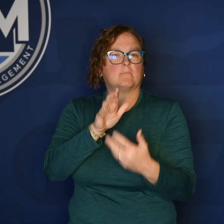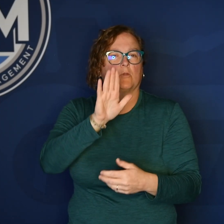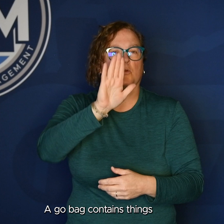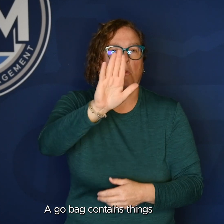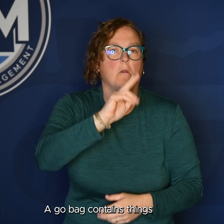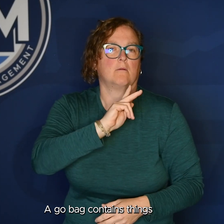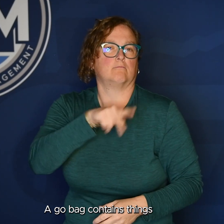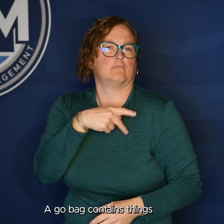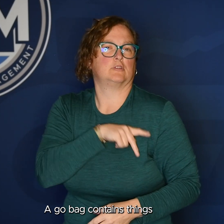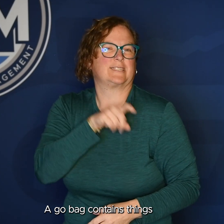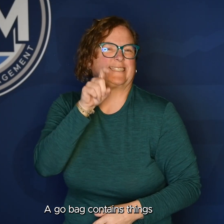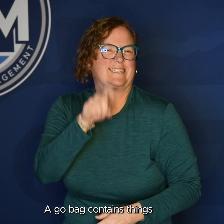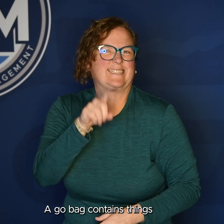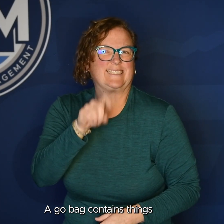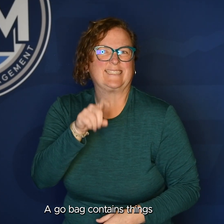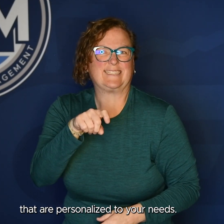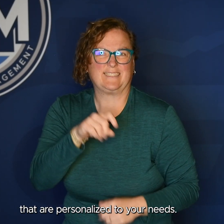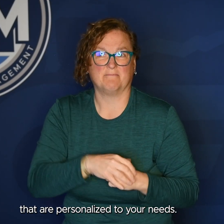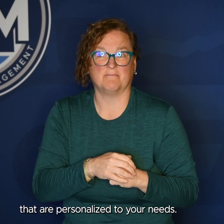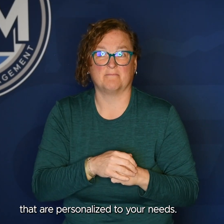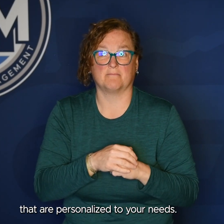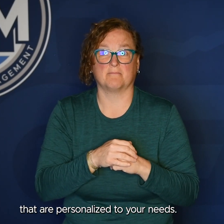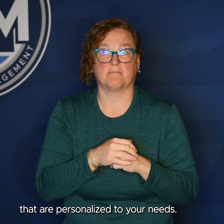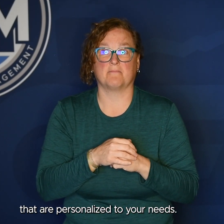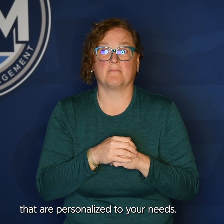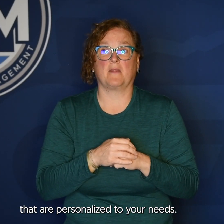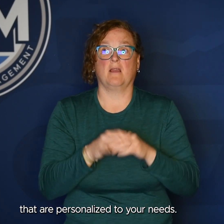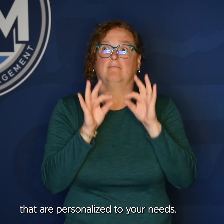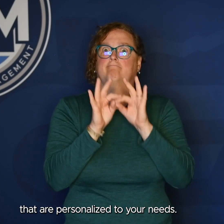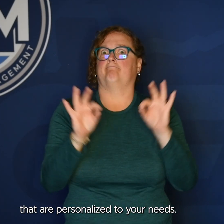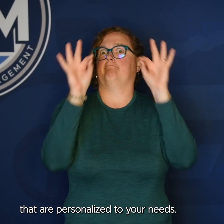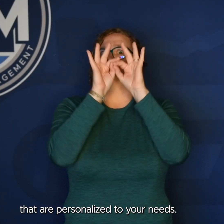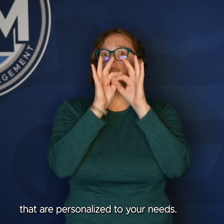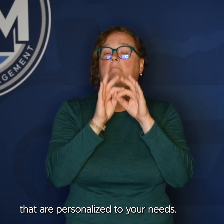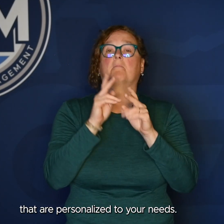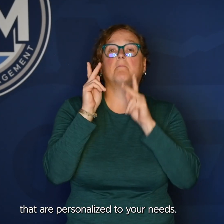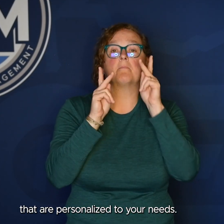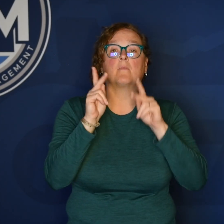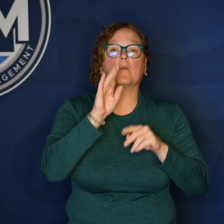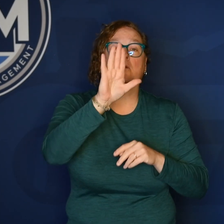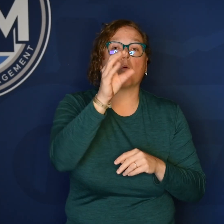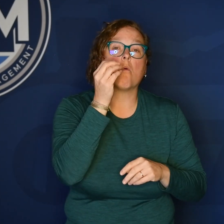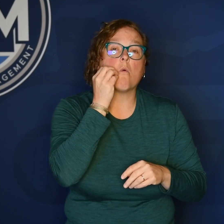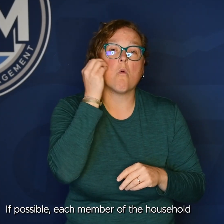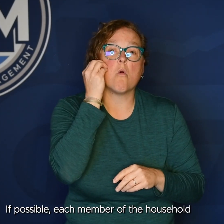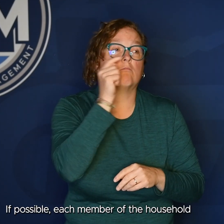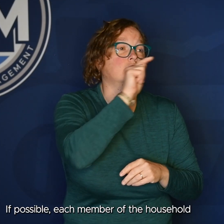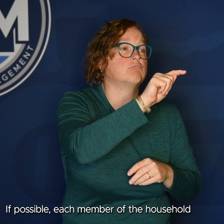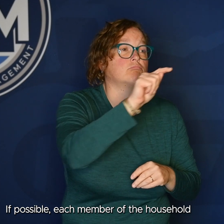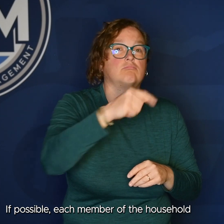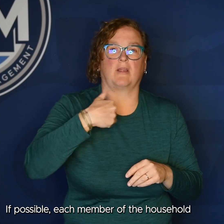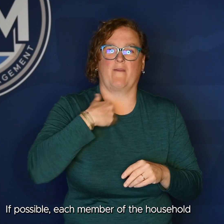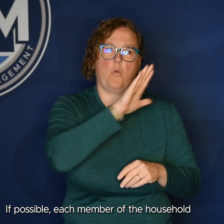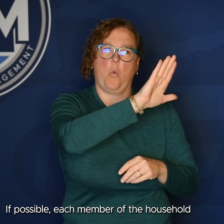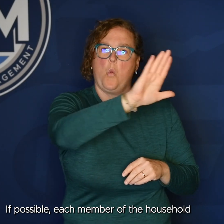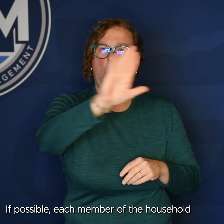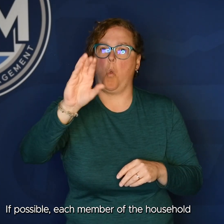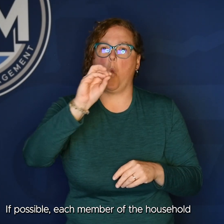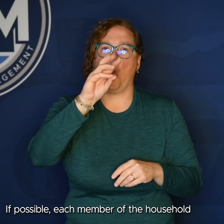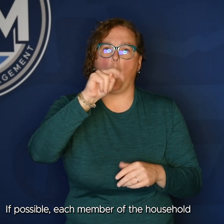A go bag contains things that are personalized to your needs. If possible, each member of the household